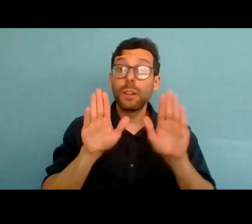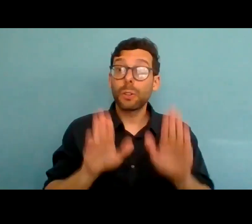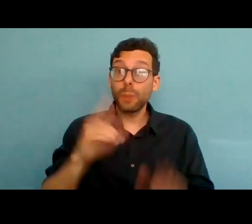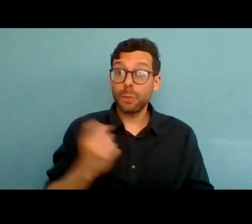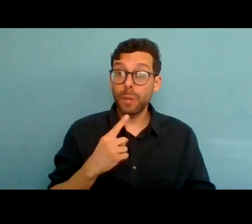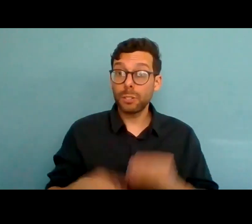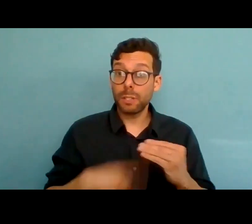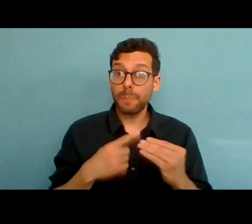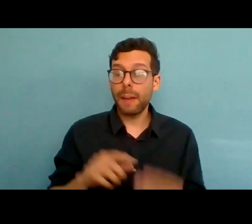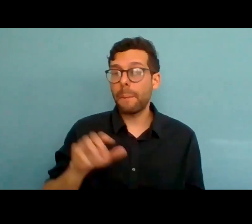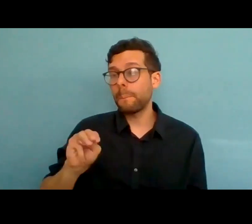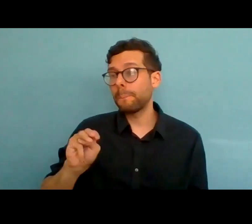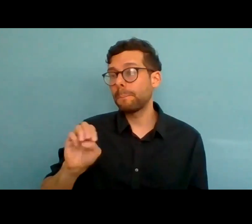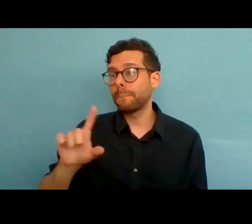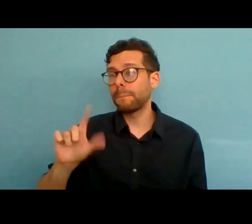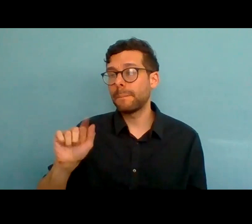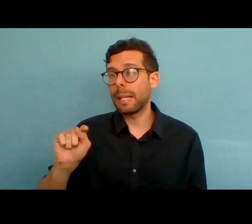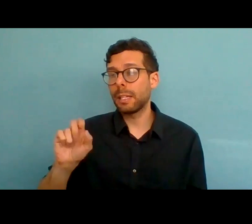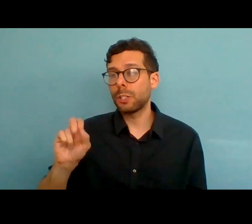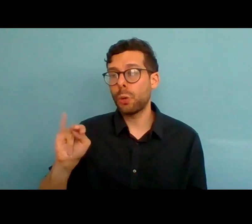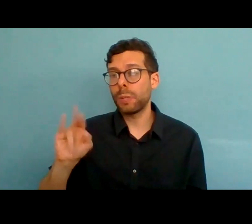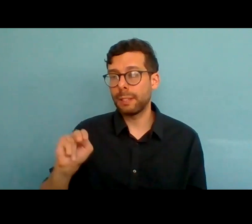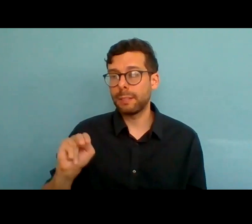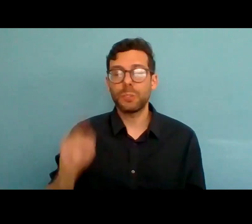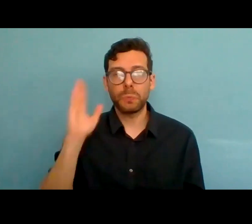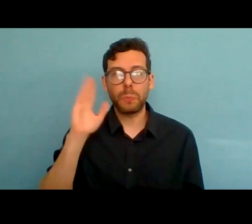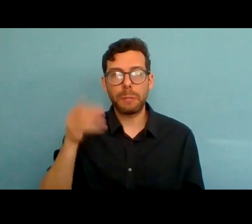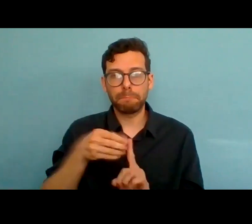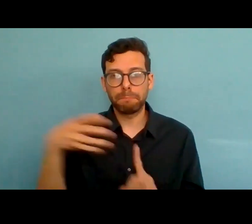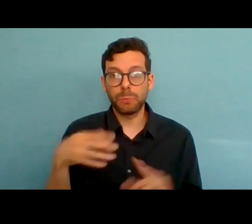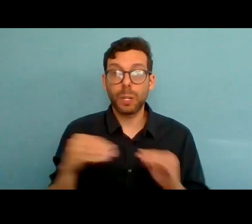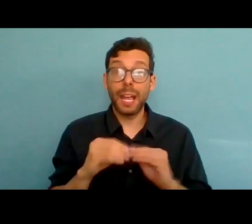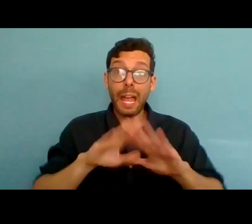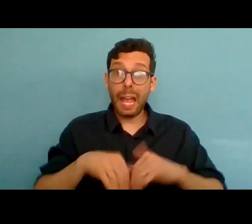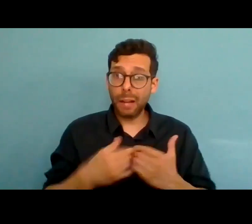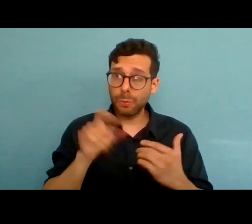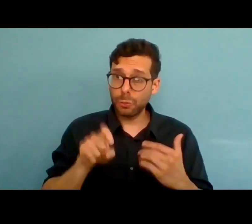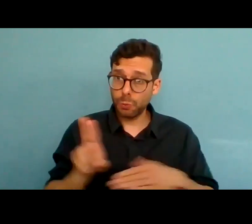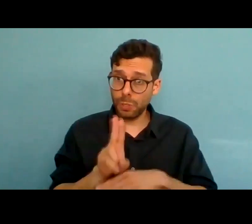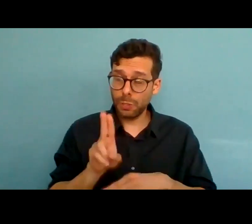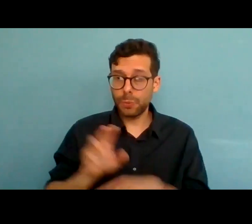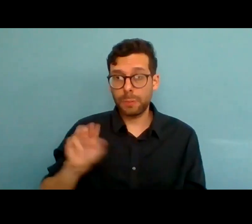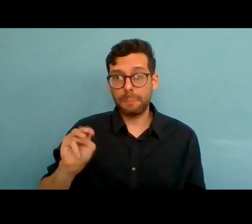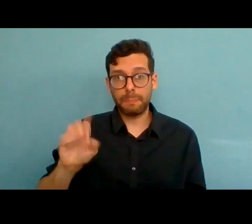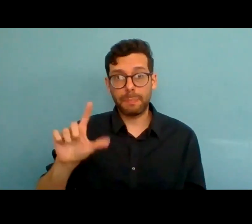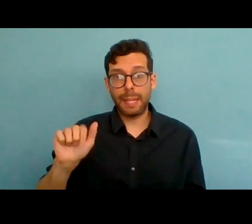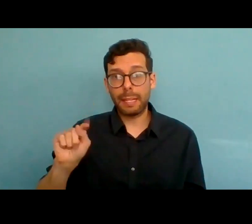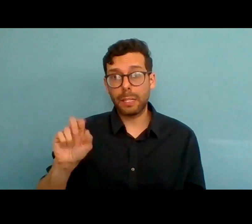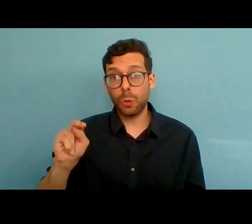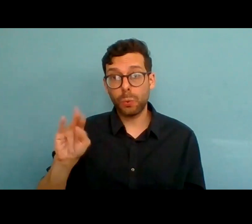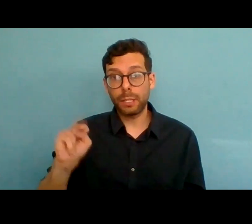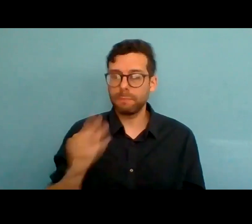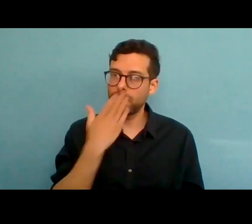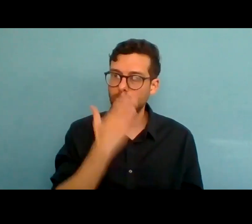let's talk a little bit about that. And so the question is, how should we use melatonin? And so this is a good question. So what you'll